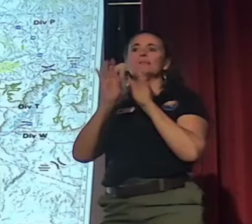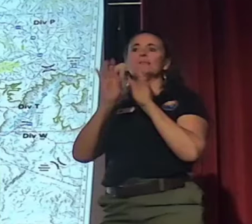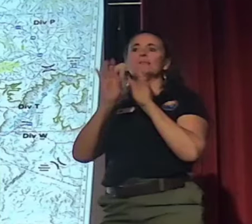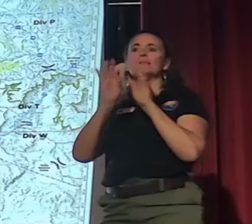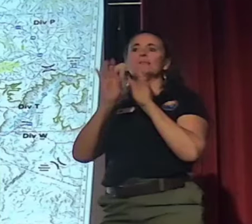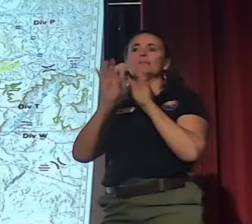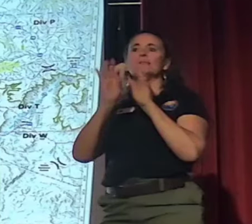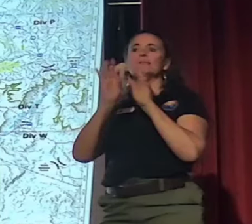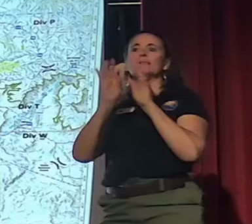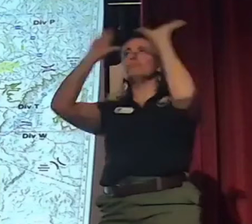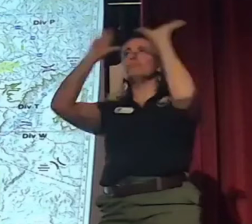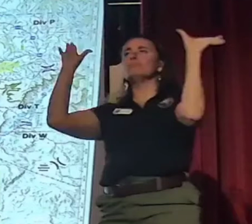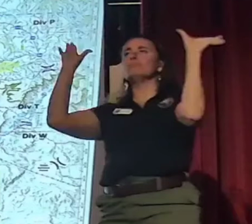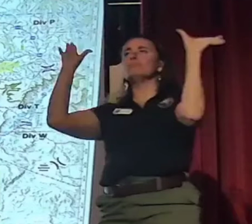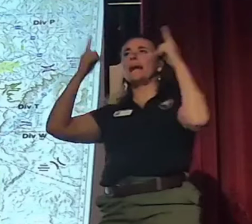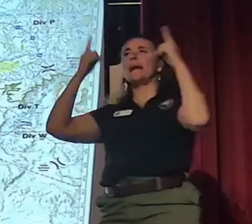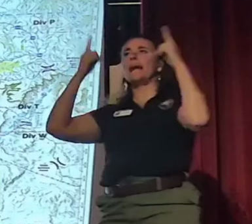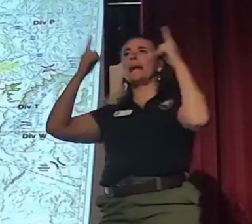out on the incident.